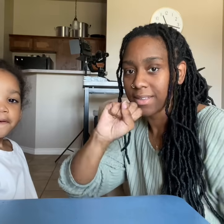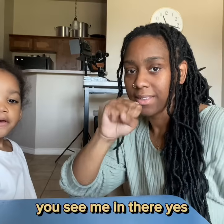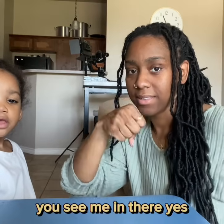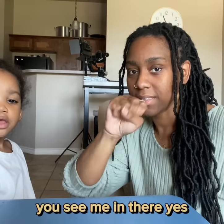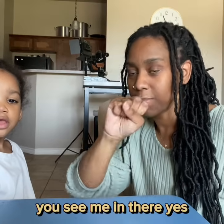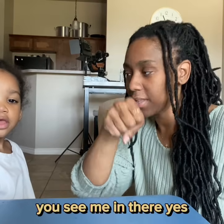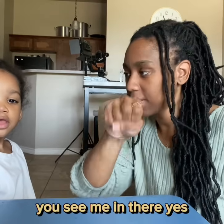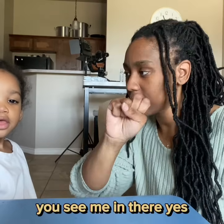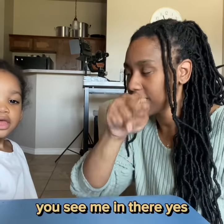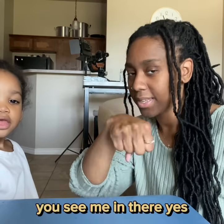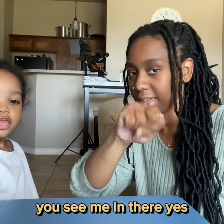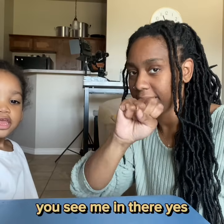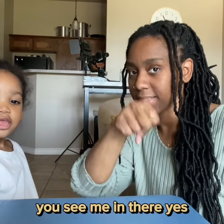You see me in there? Yes?